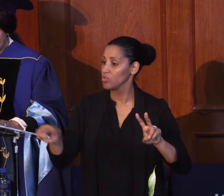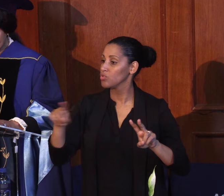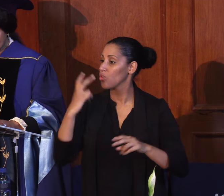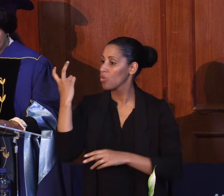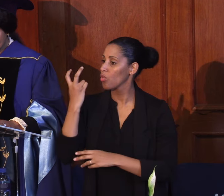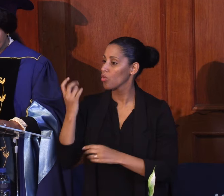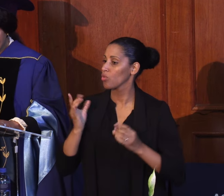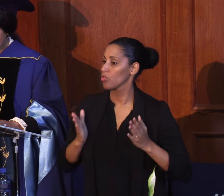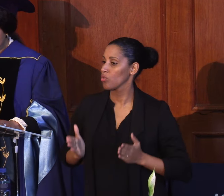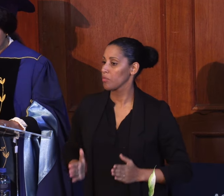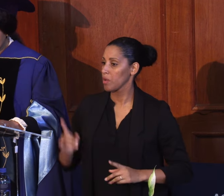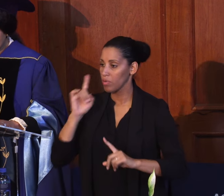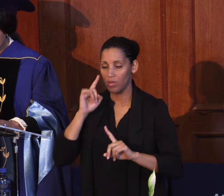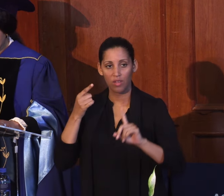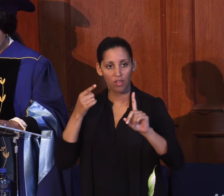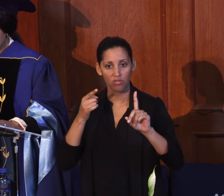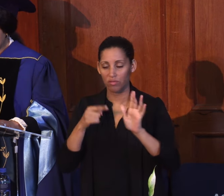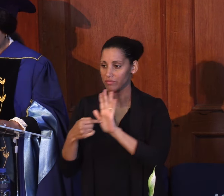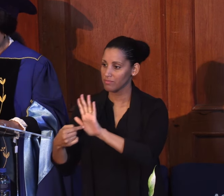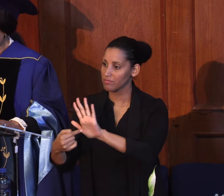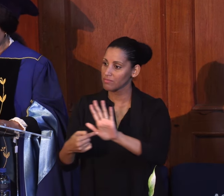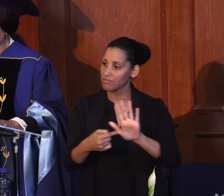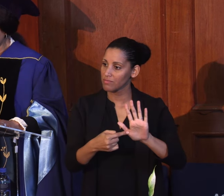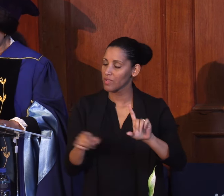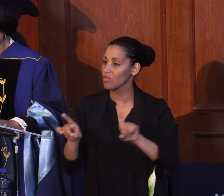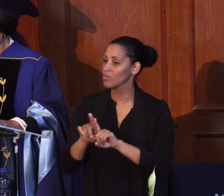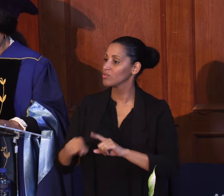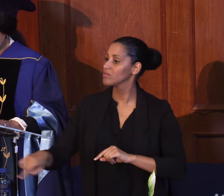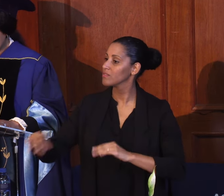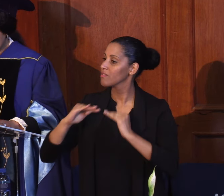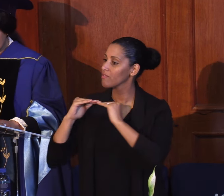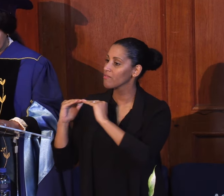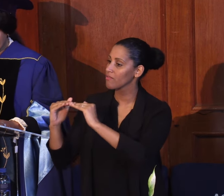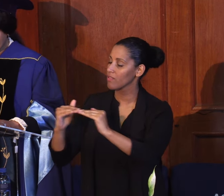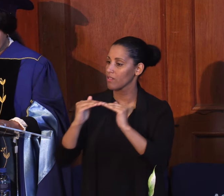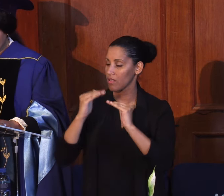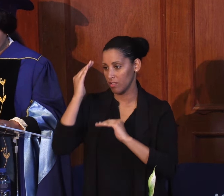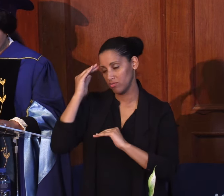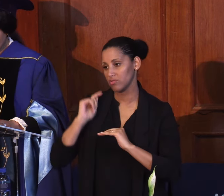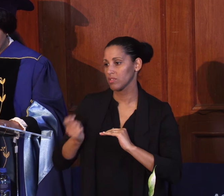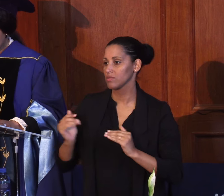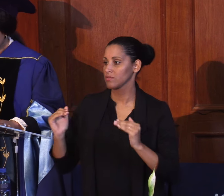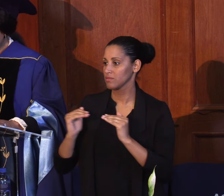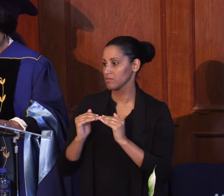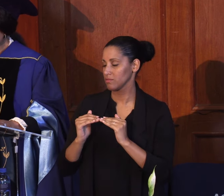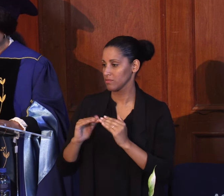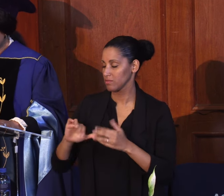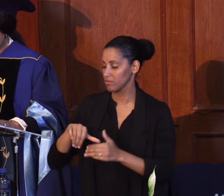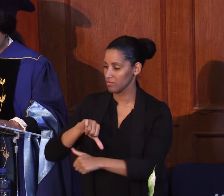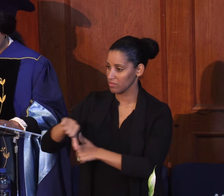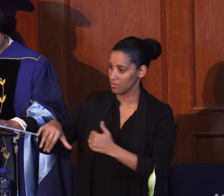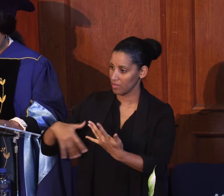potential and to create a fair and just society. Most